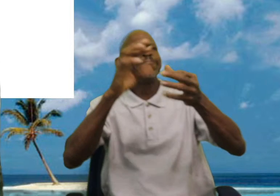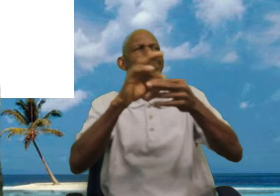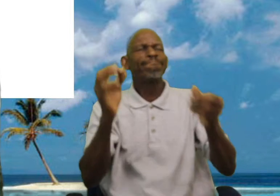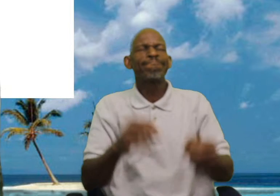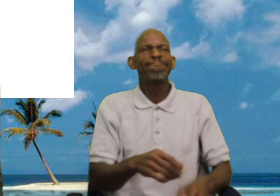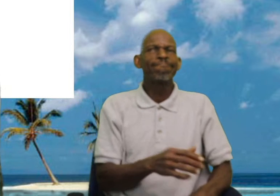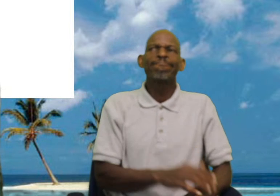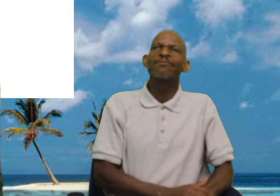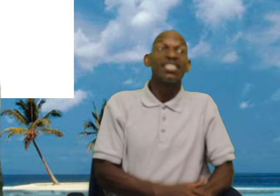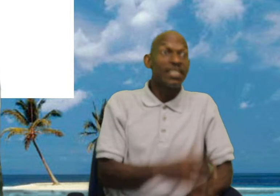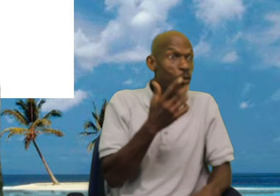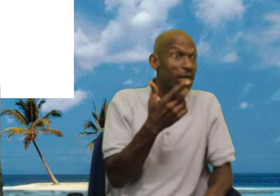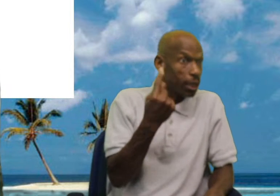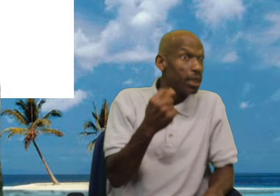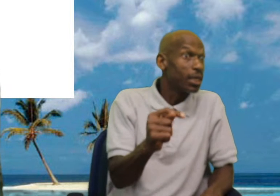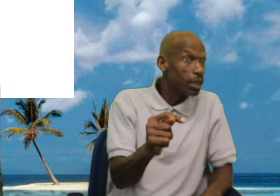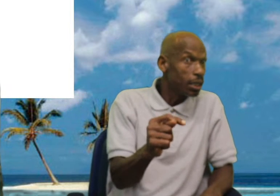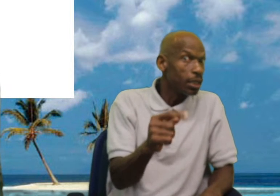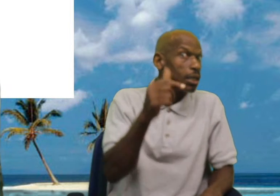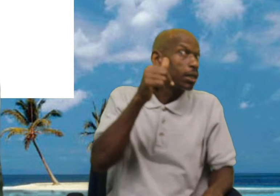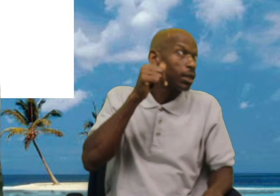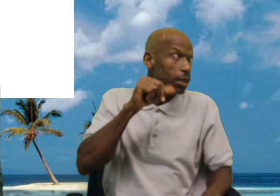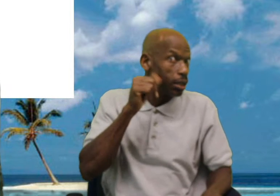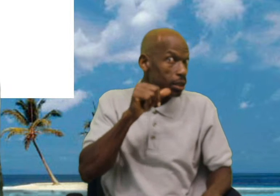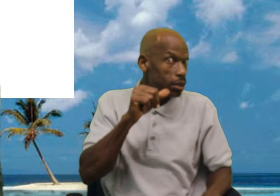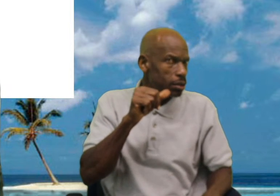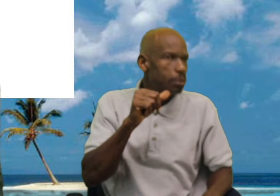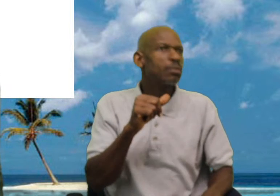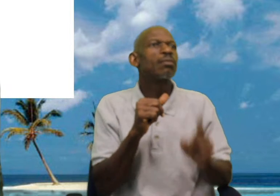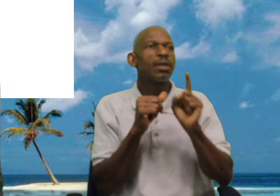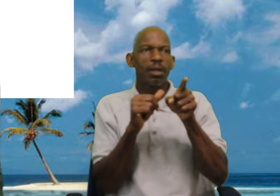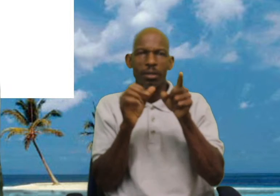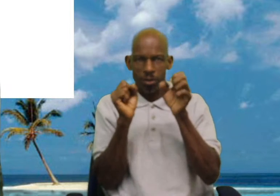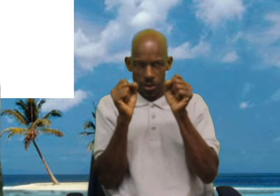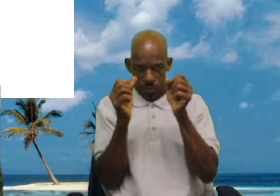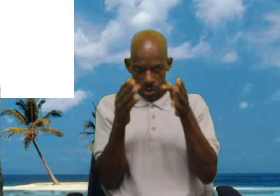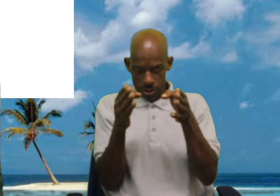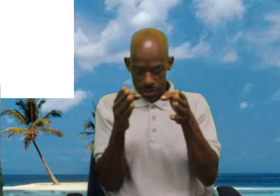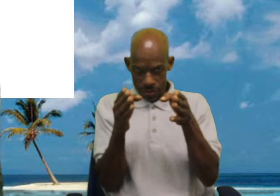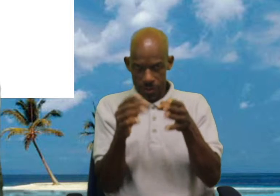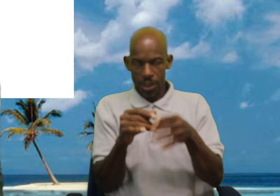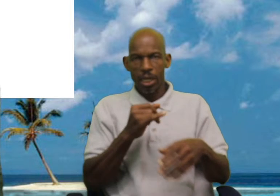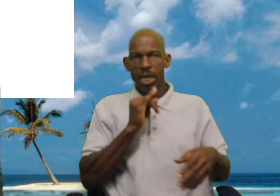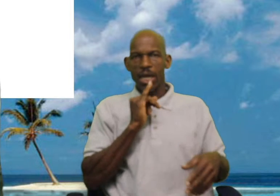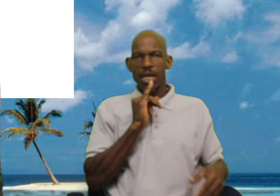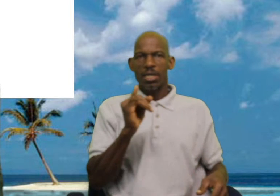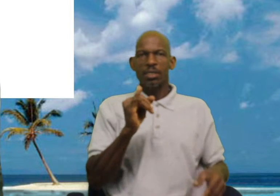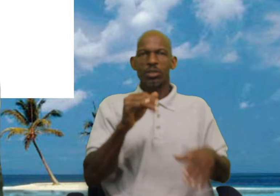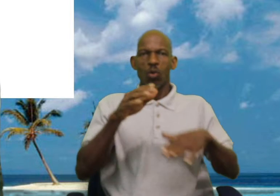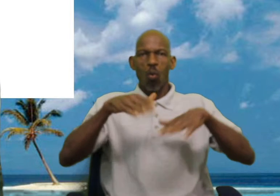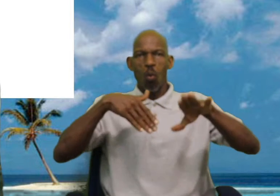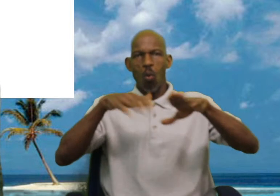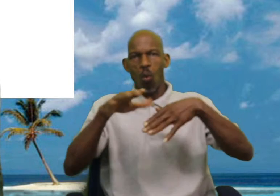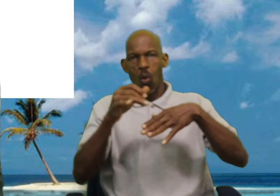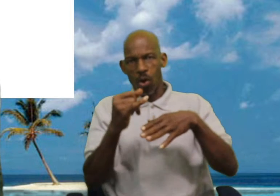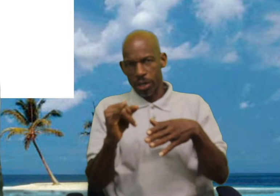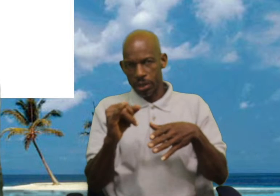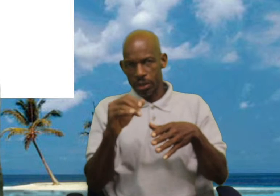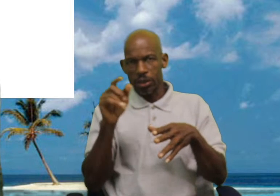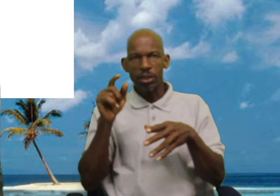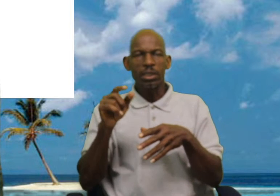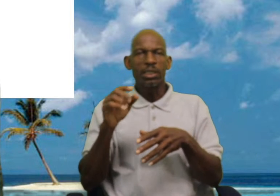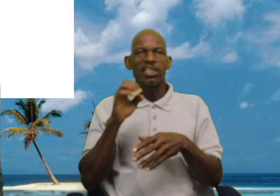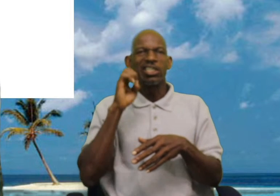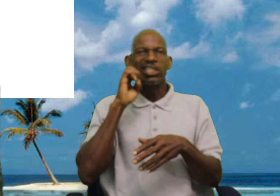subject of a sentence is who is doing the action in the sentence, who or what is doing that action. So that's the subject.